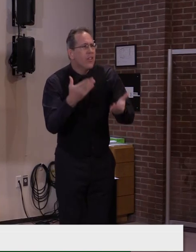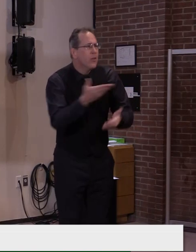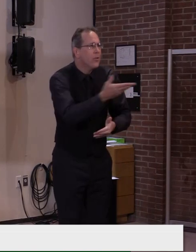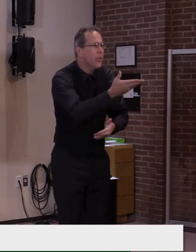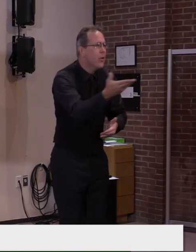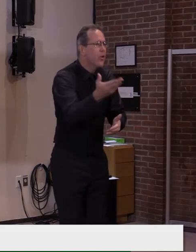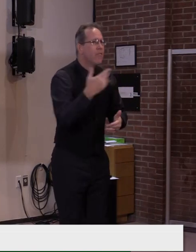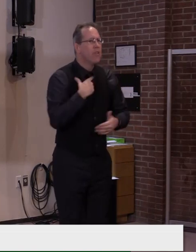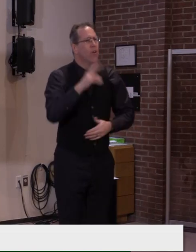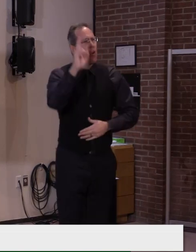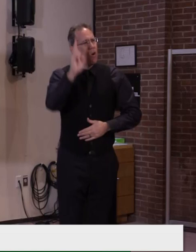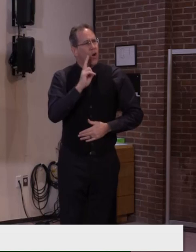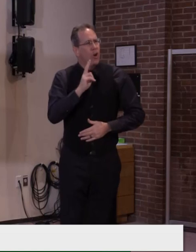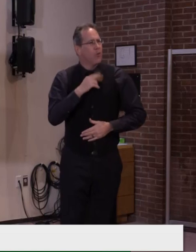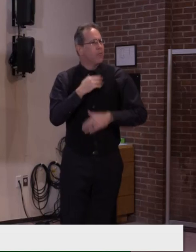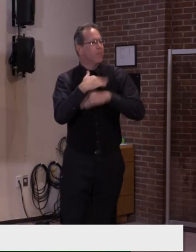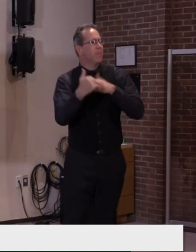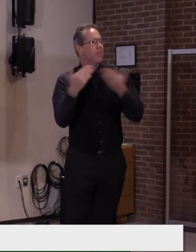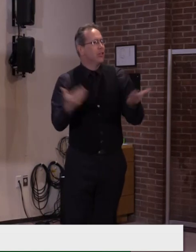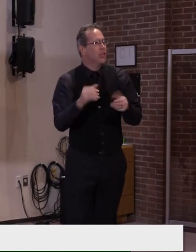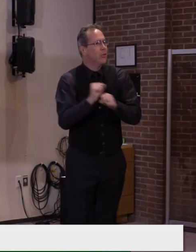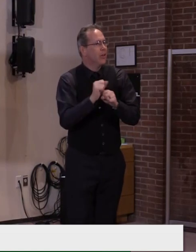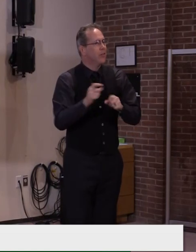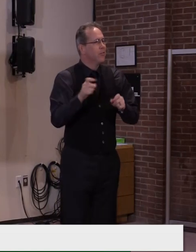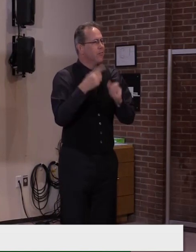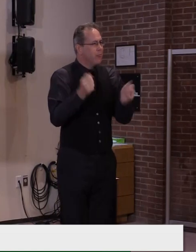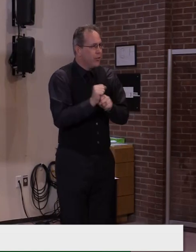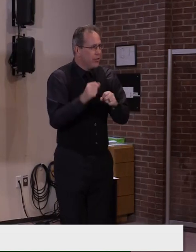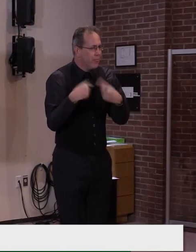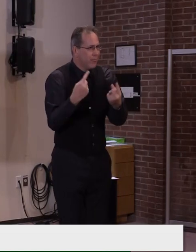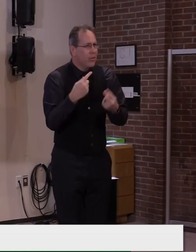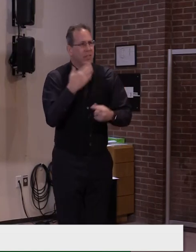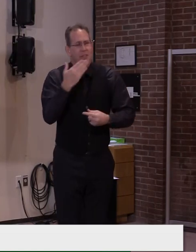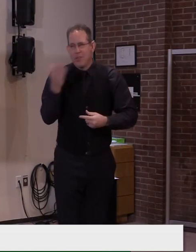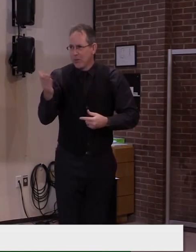now turn it over to Dr. Levine for a health update.